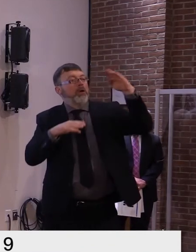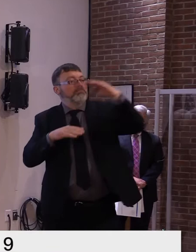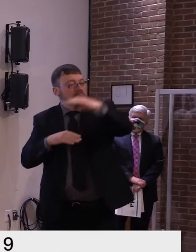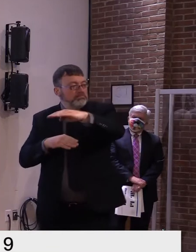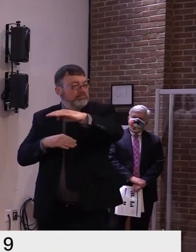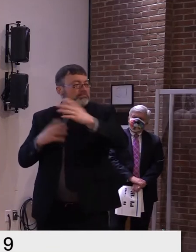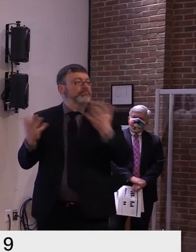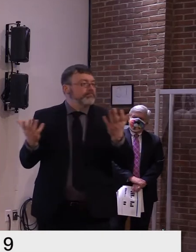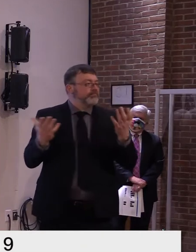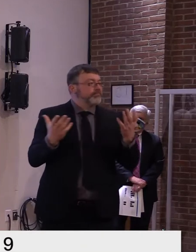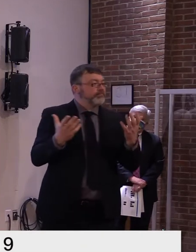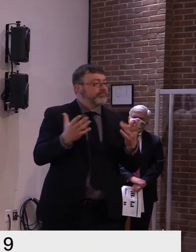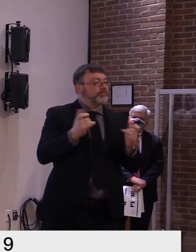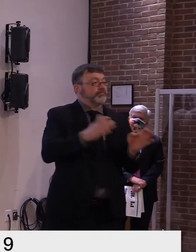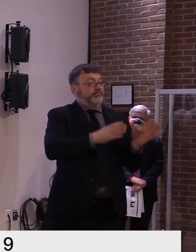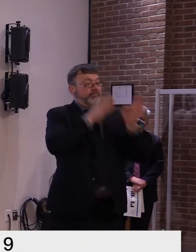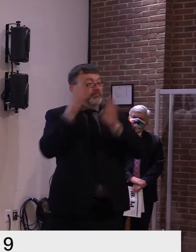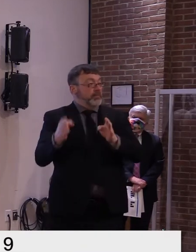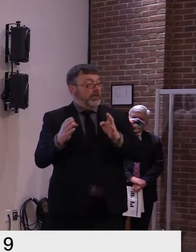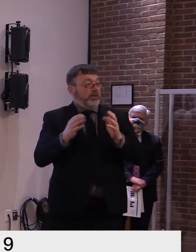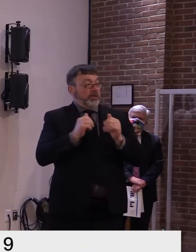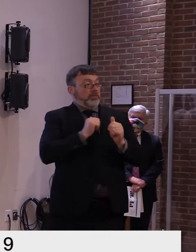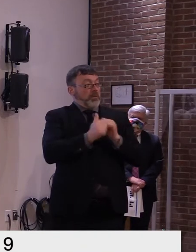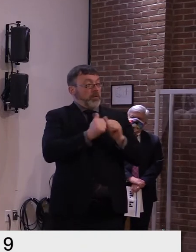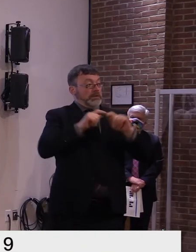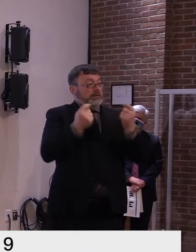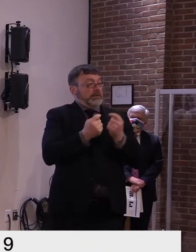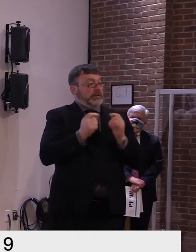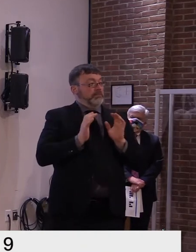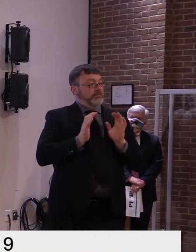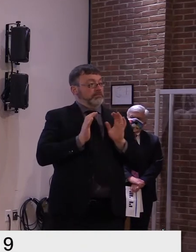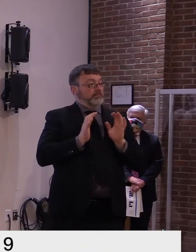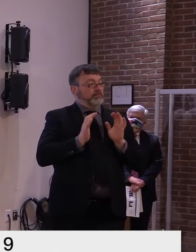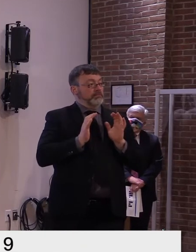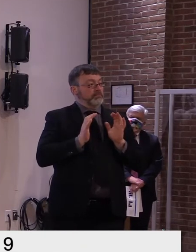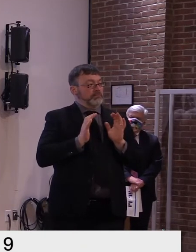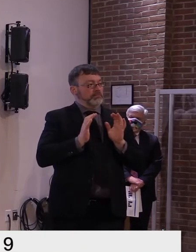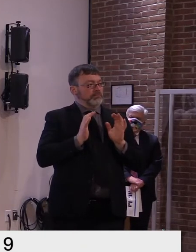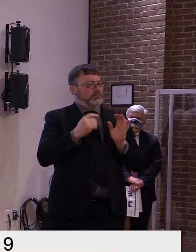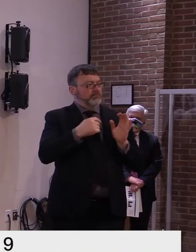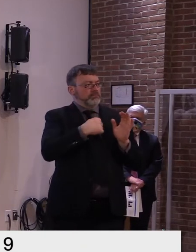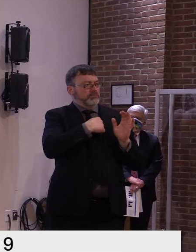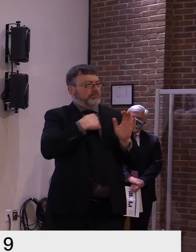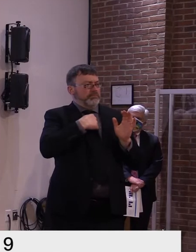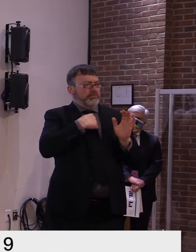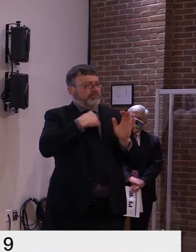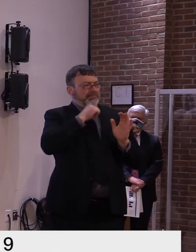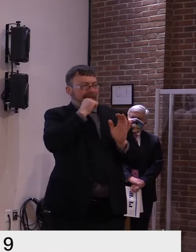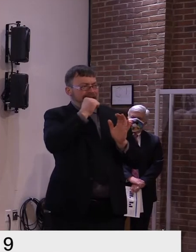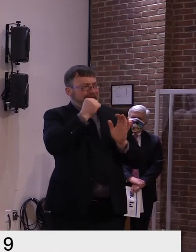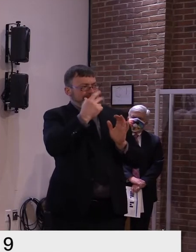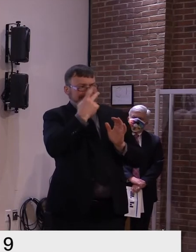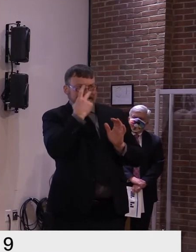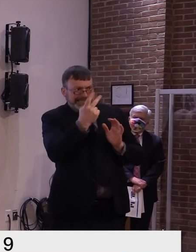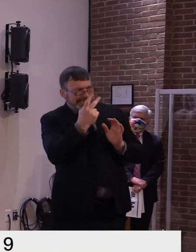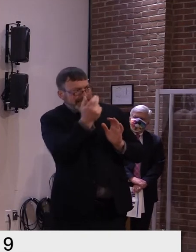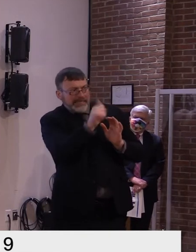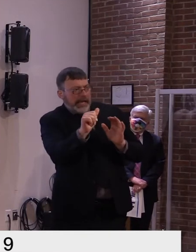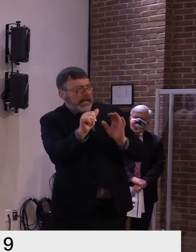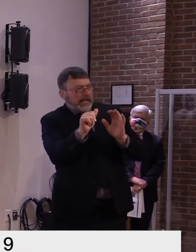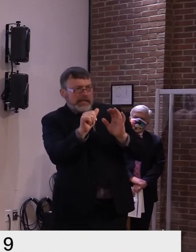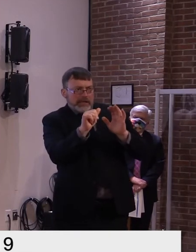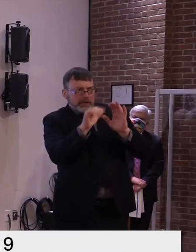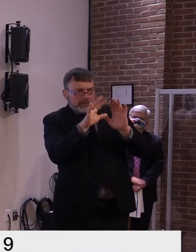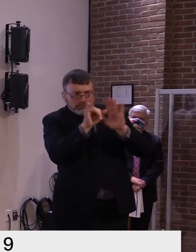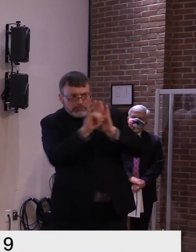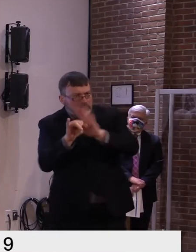that significant outbreaks have occurred related to the types of gatherings that were allowed for over the holidays.